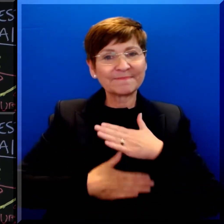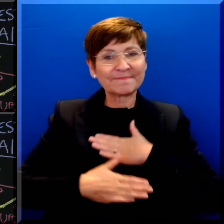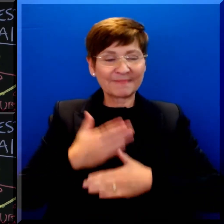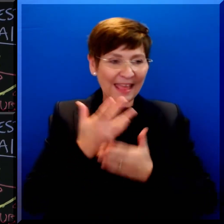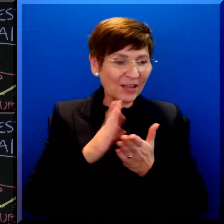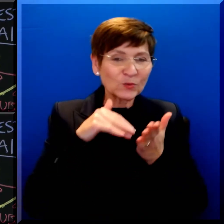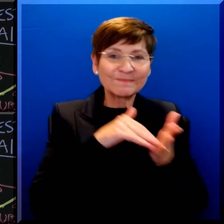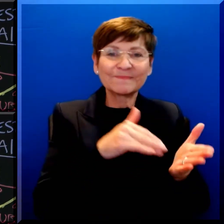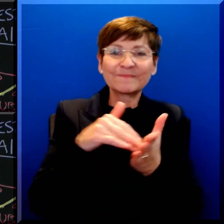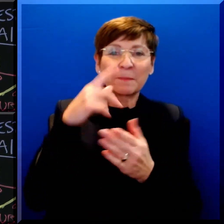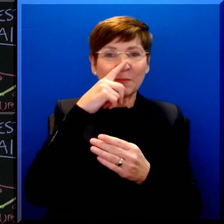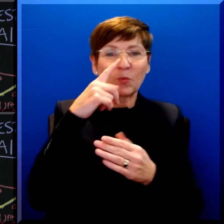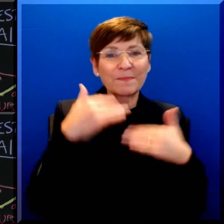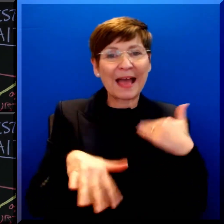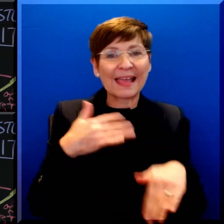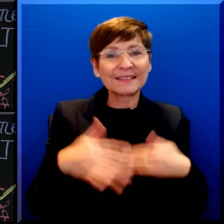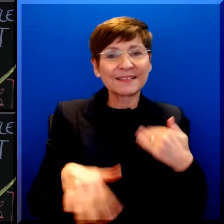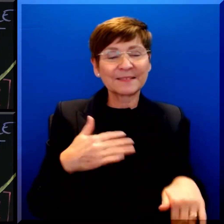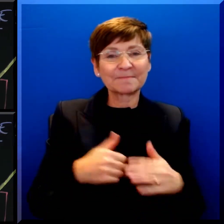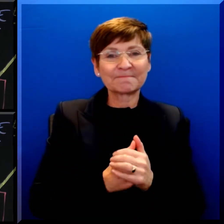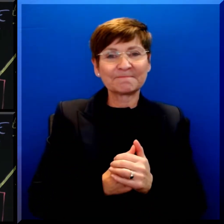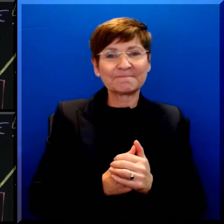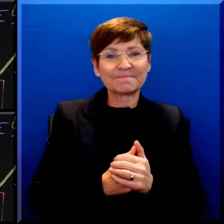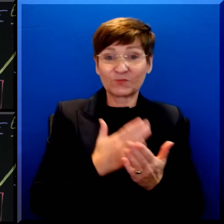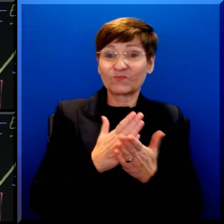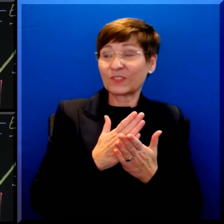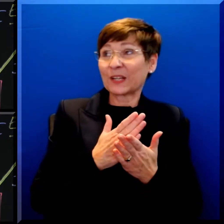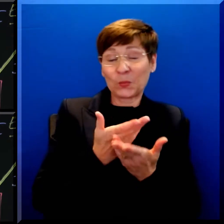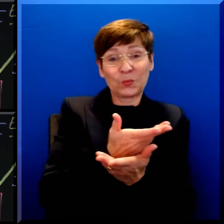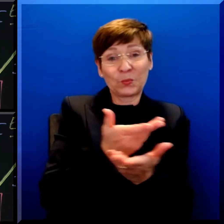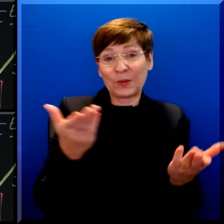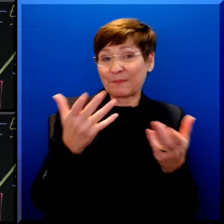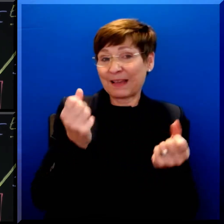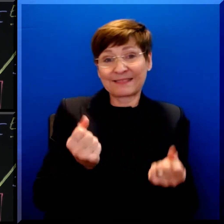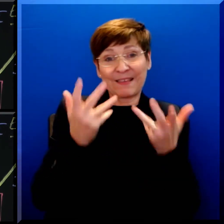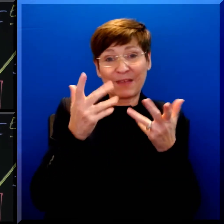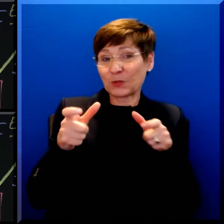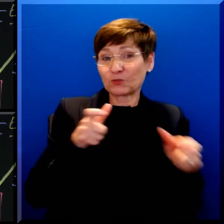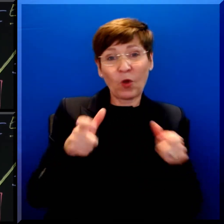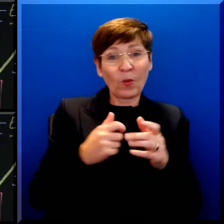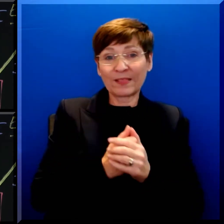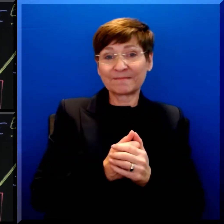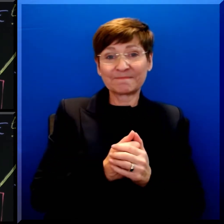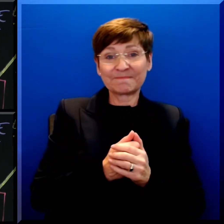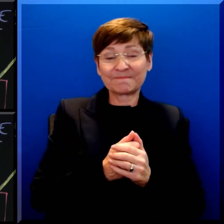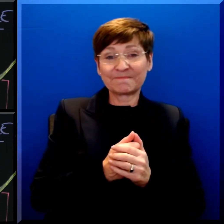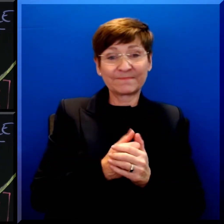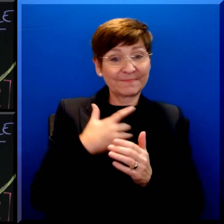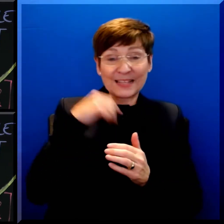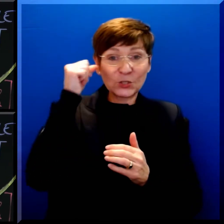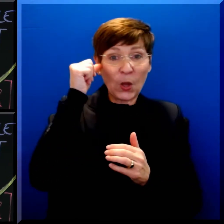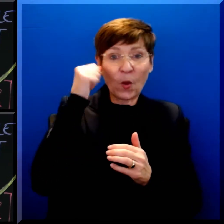chronic pain. See, guys, the school of waiting, that's where we surrender control. We admit to ourselves and